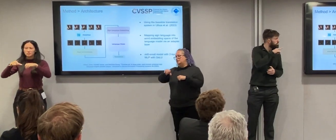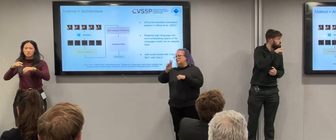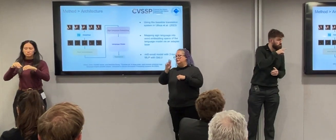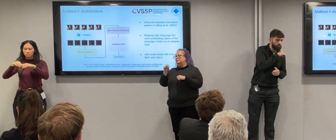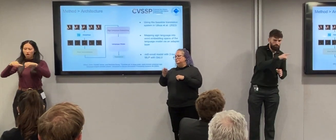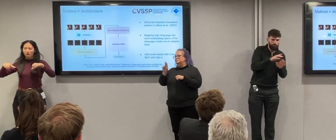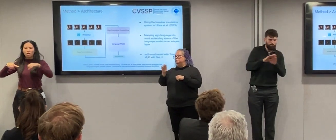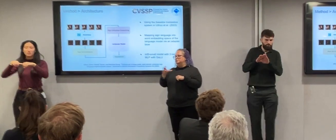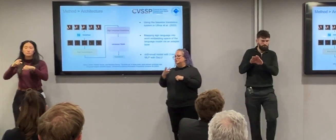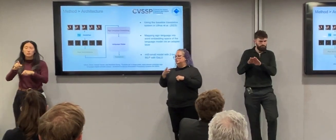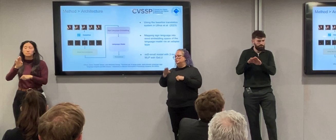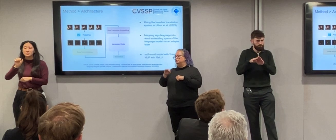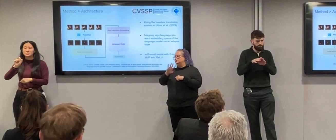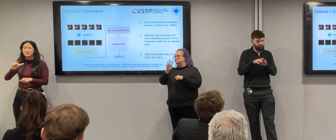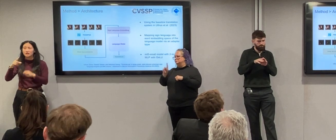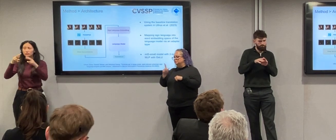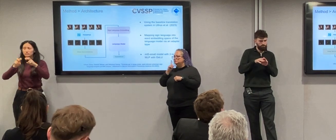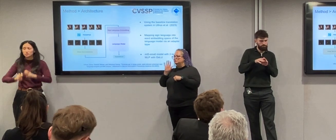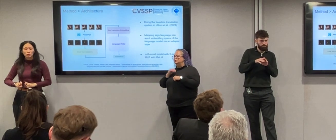research, a